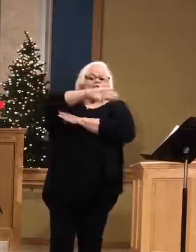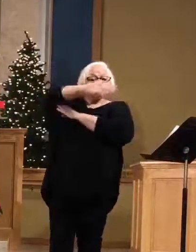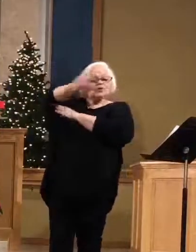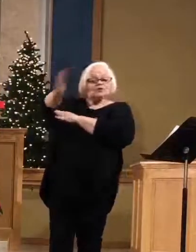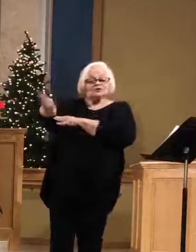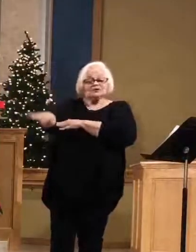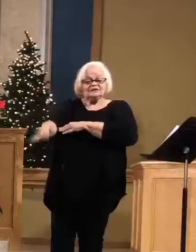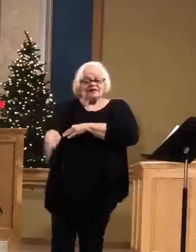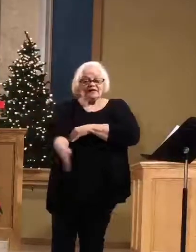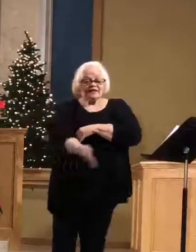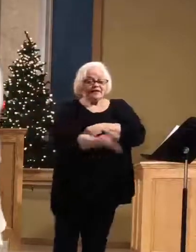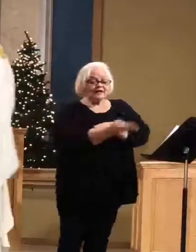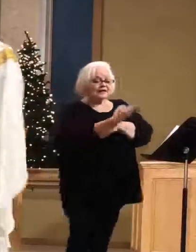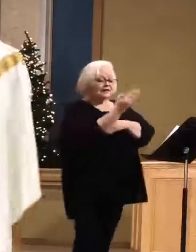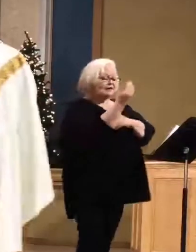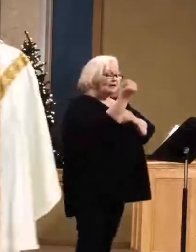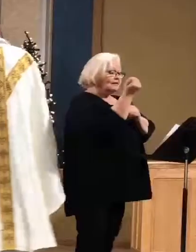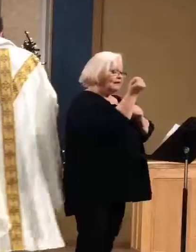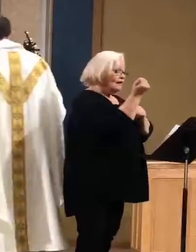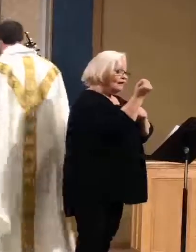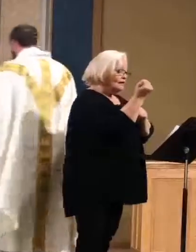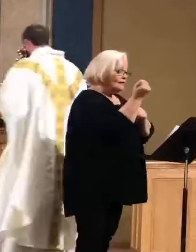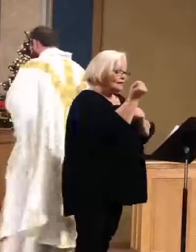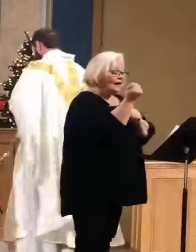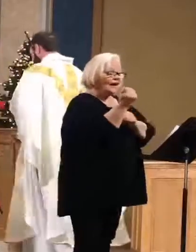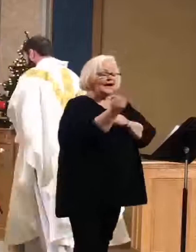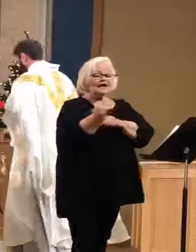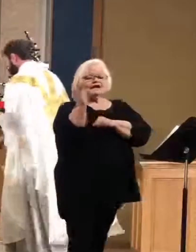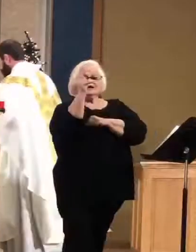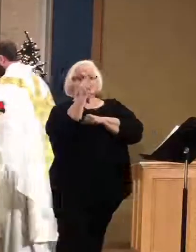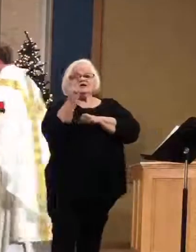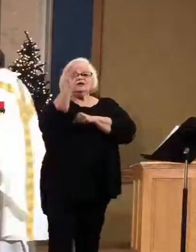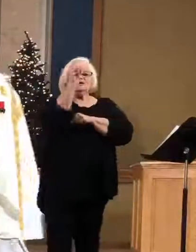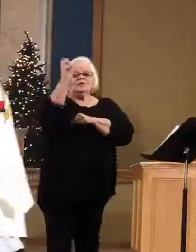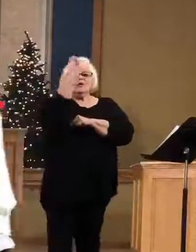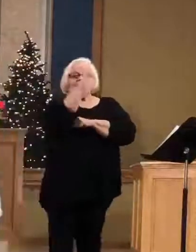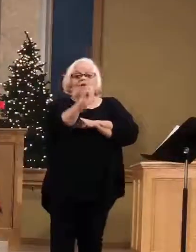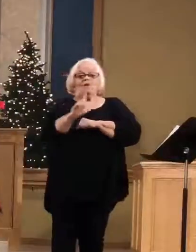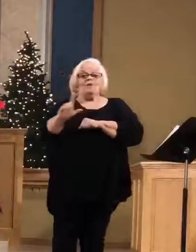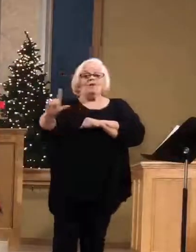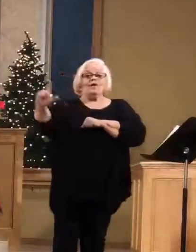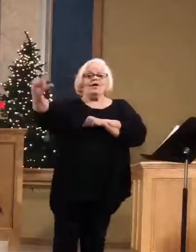continued both day and night.